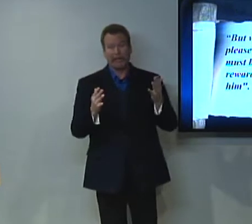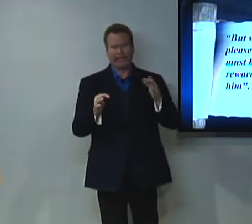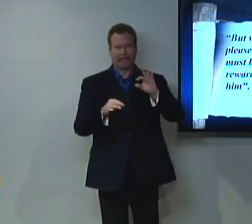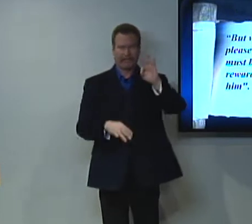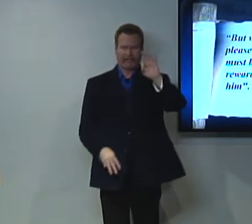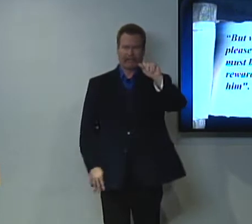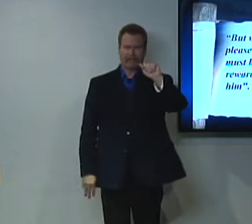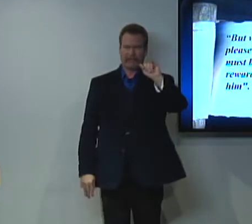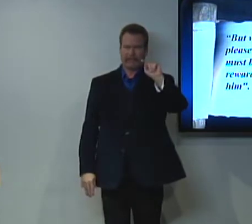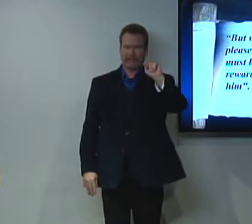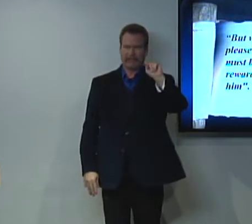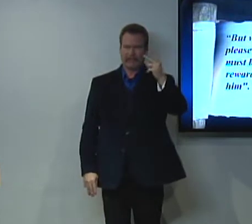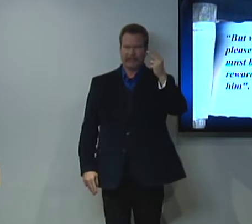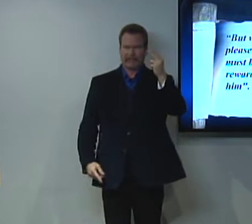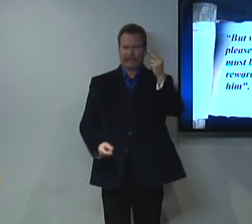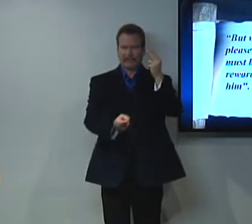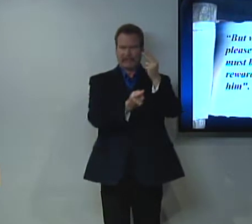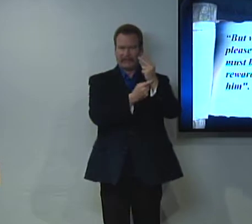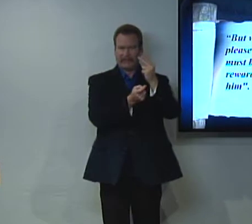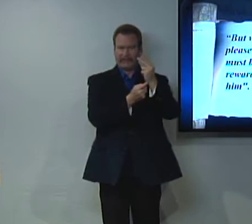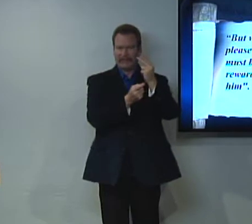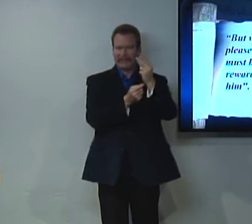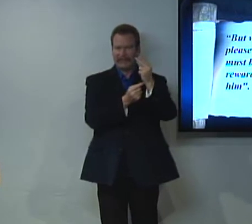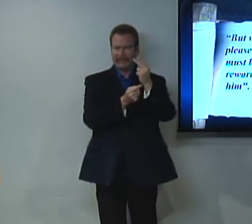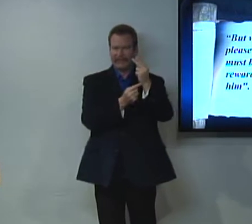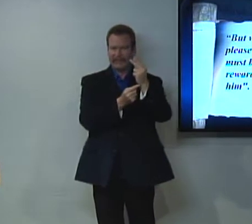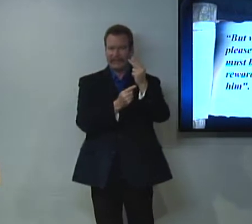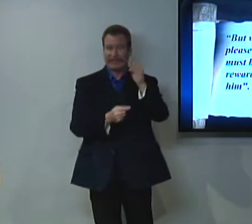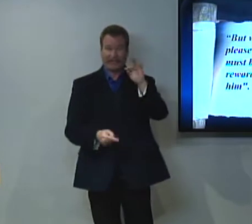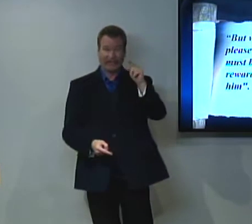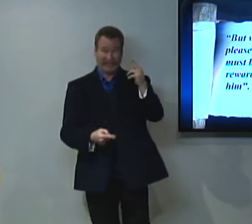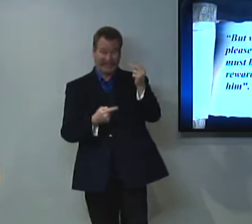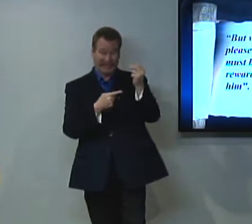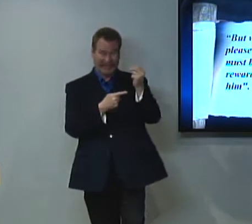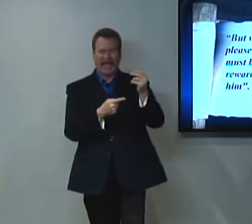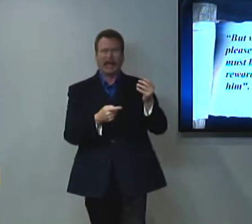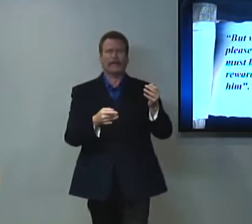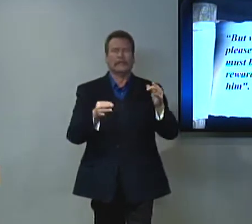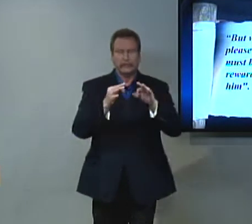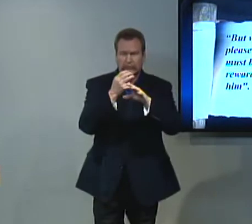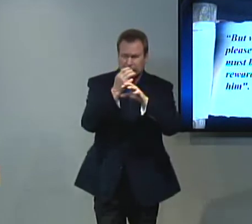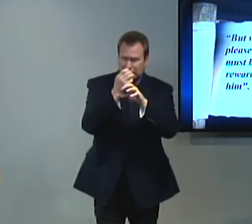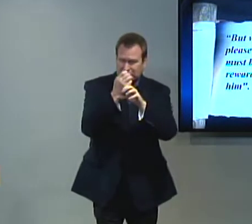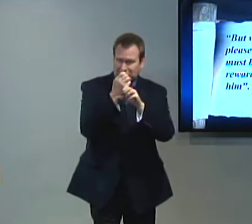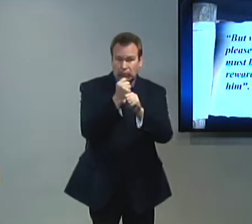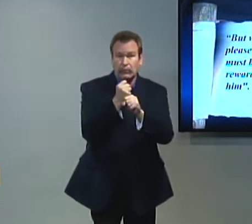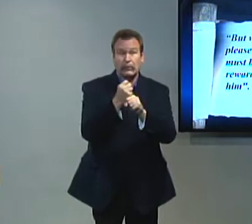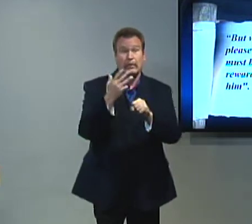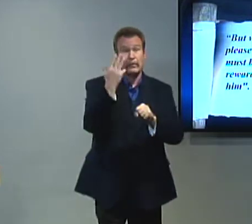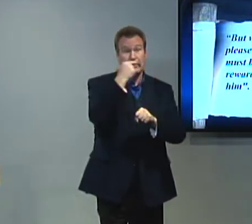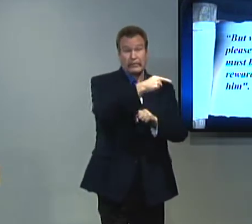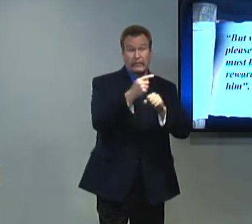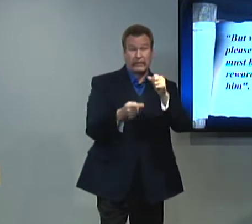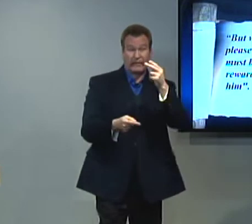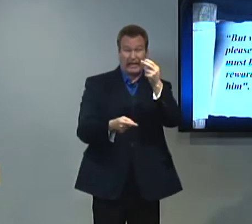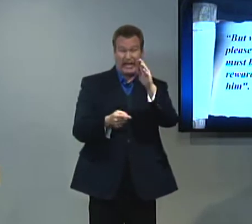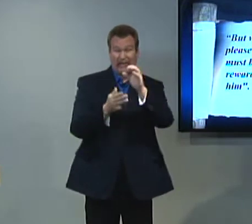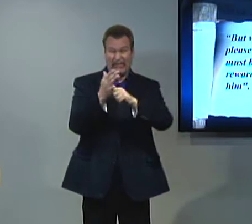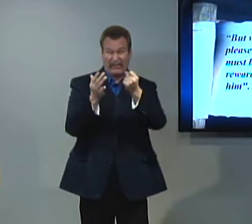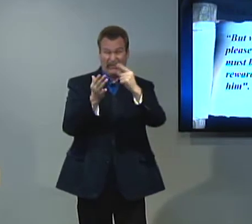So an important foundation that we have from here is to remember about faith and to think on faith. And faith is sign for faith